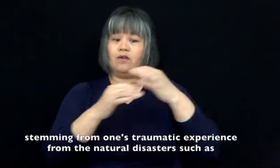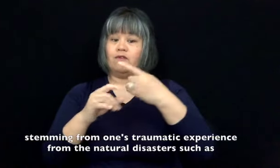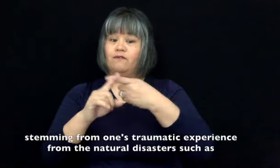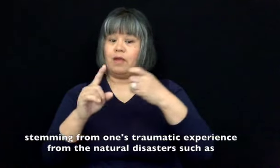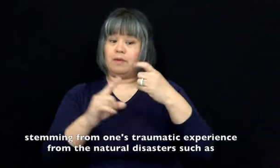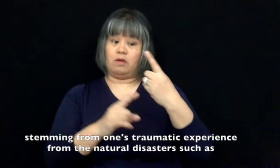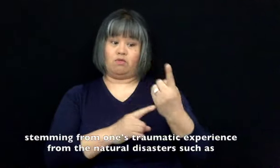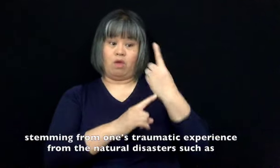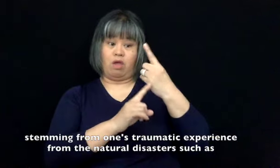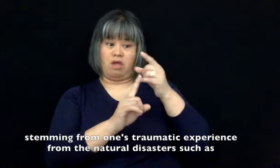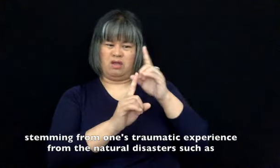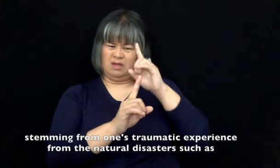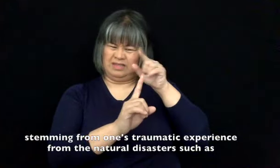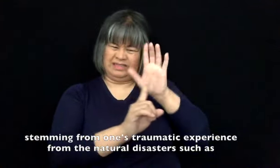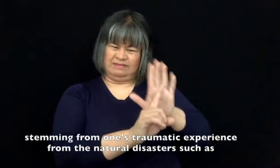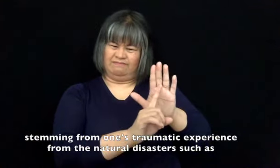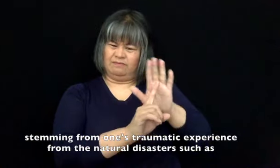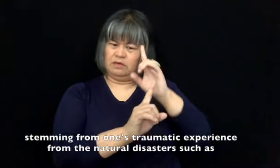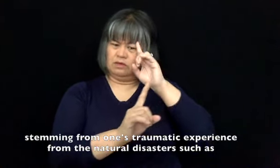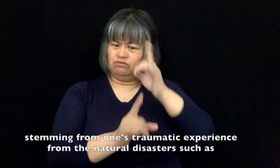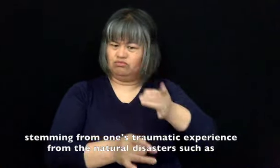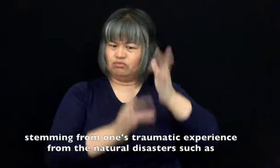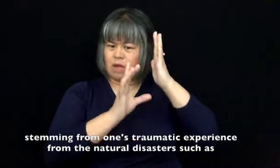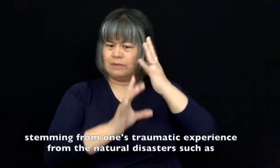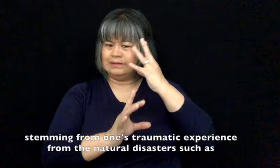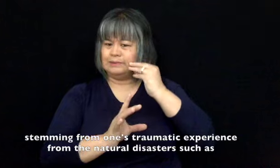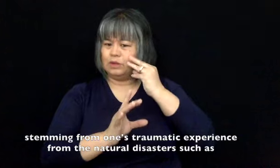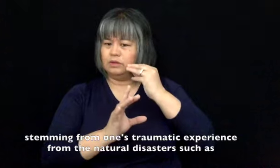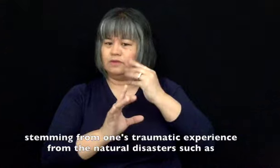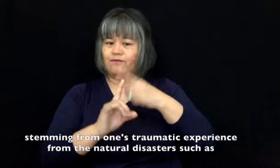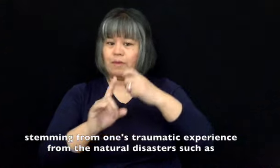stemming from one's traumatic experience from the natural disasters,